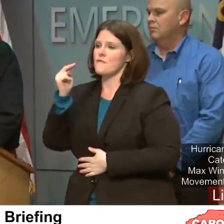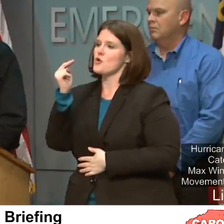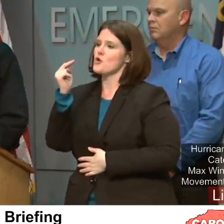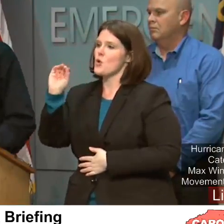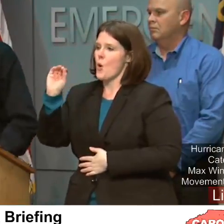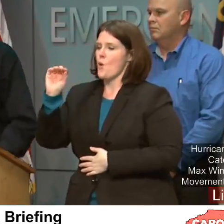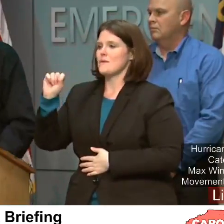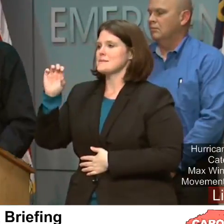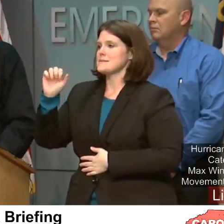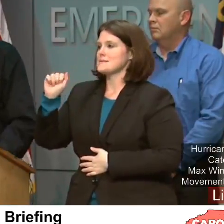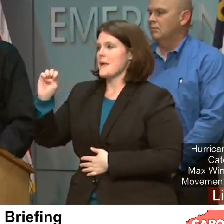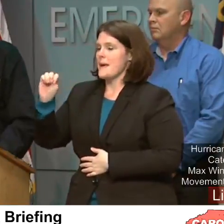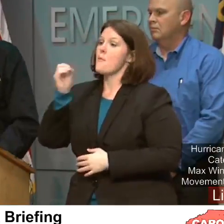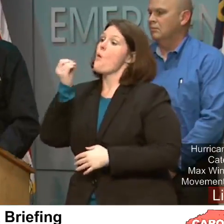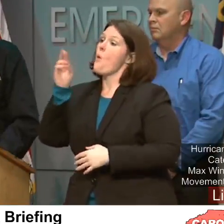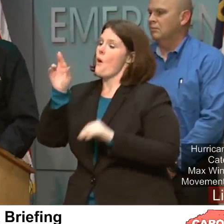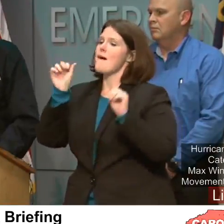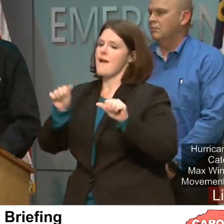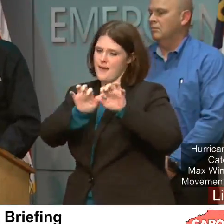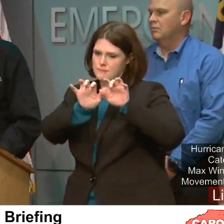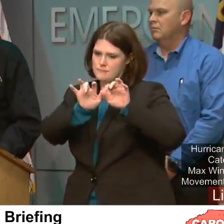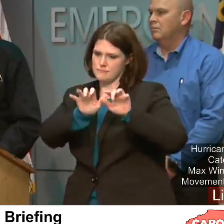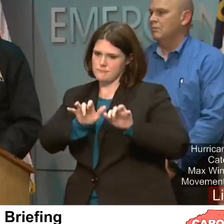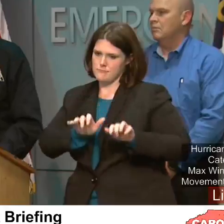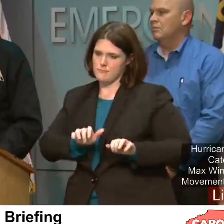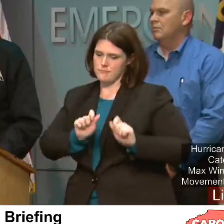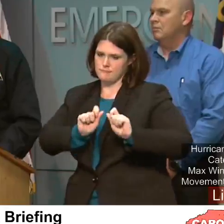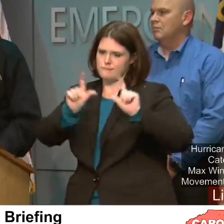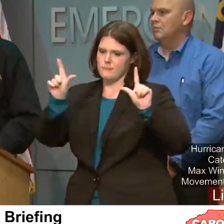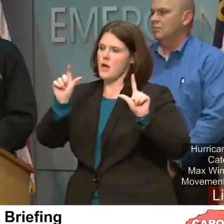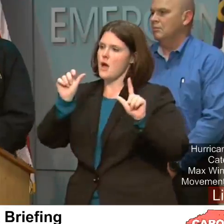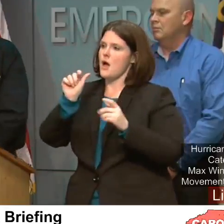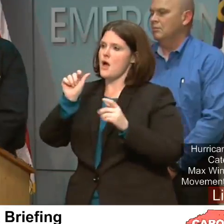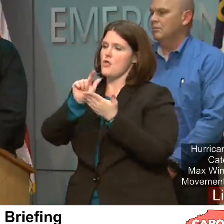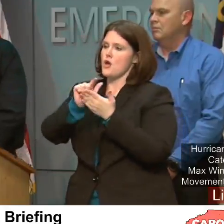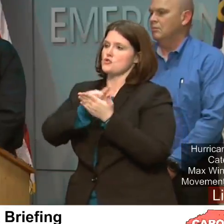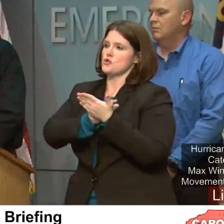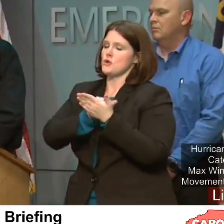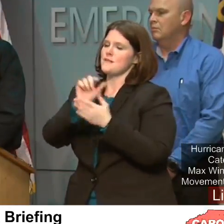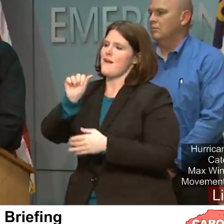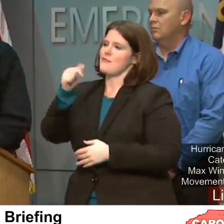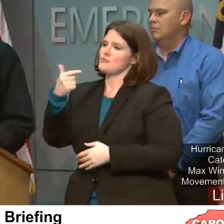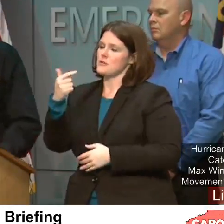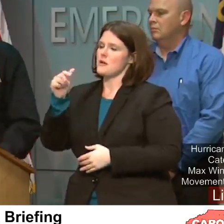1-877-5-NO-SCAM or file a complaint online at the Attorney General's website.